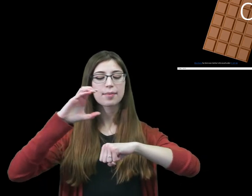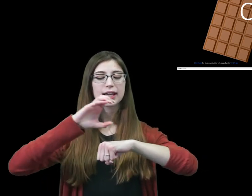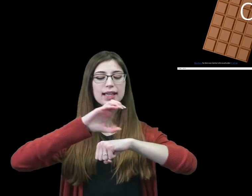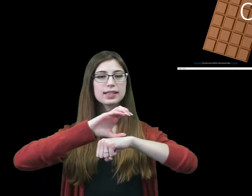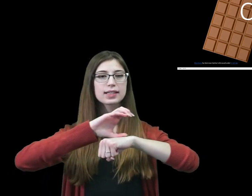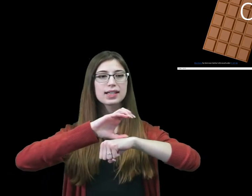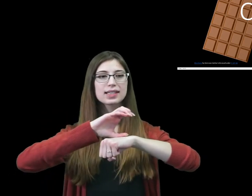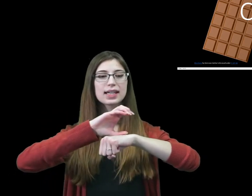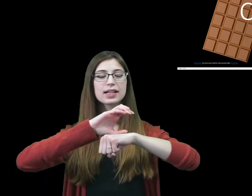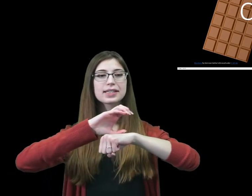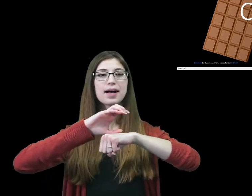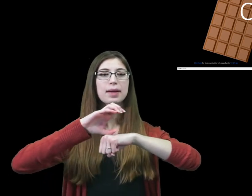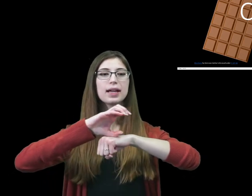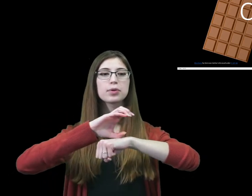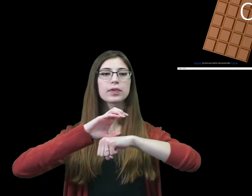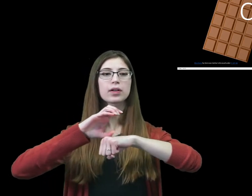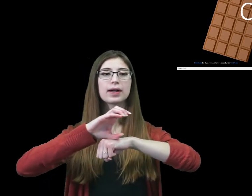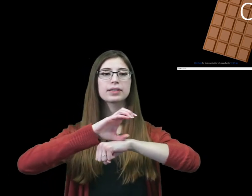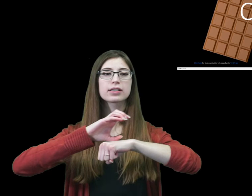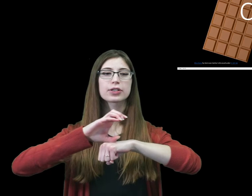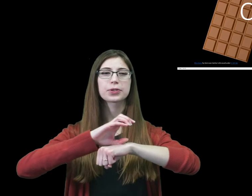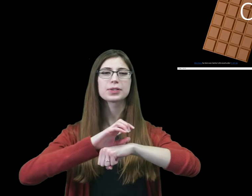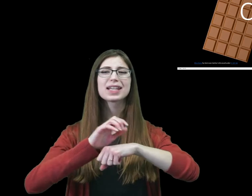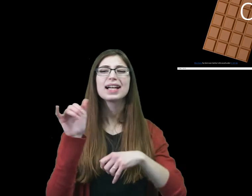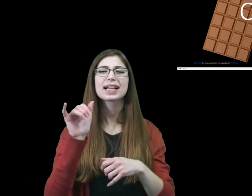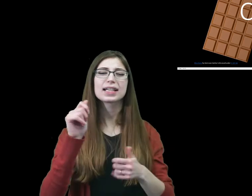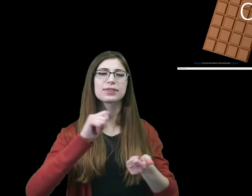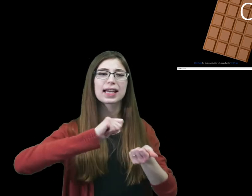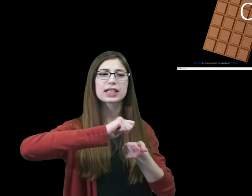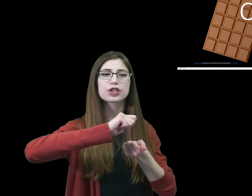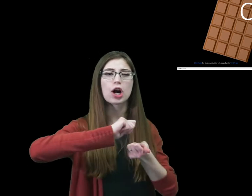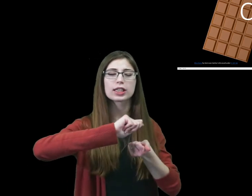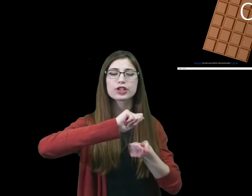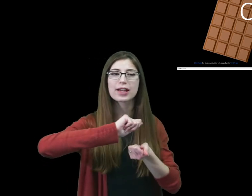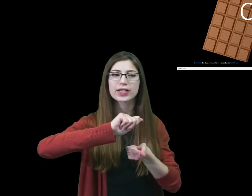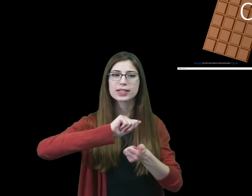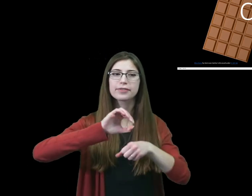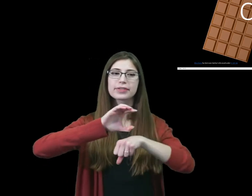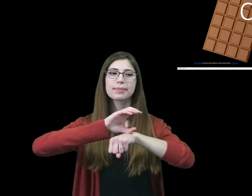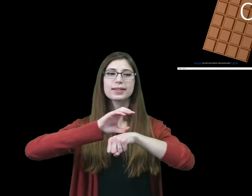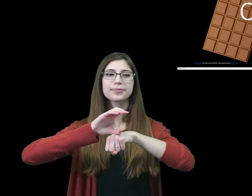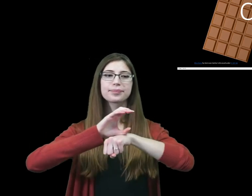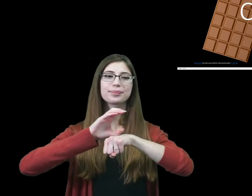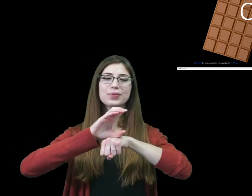hand. Set it on top and move it around in circles, kind of like getting chocolate shavings off something.